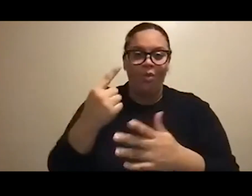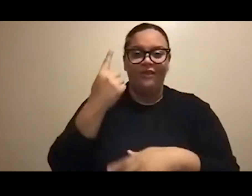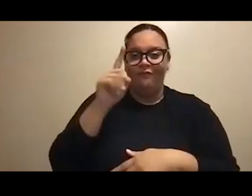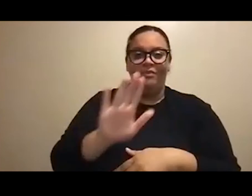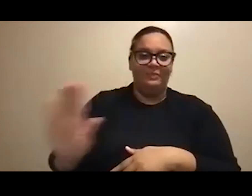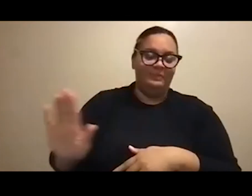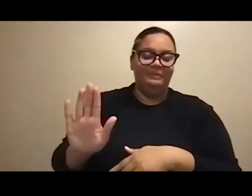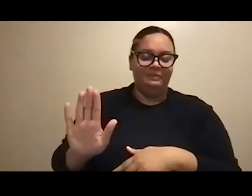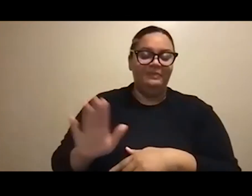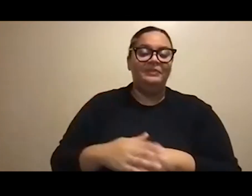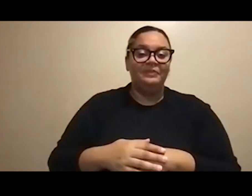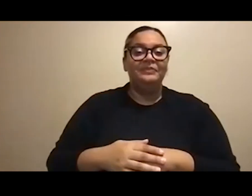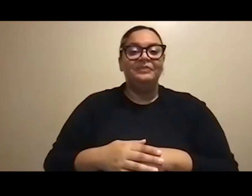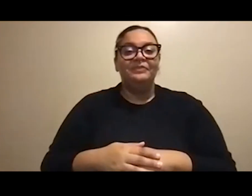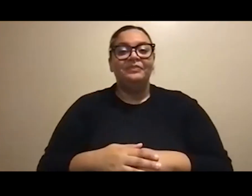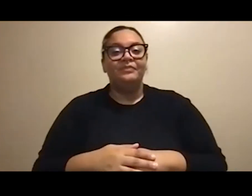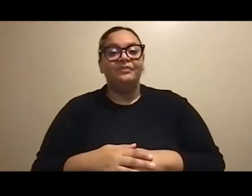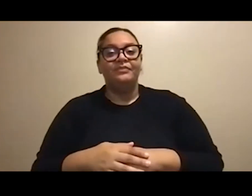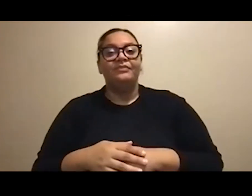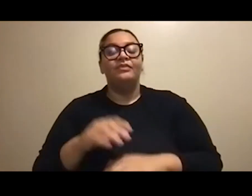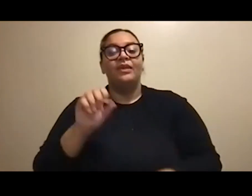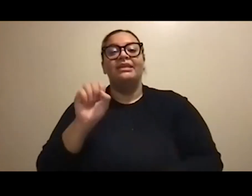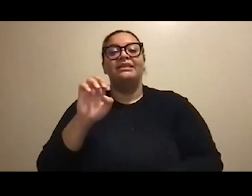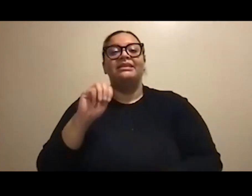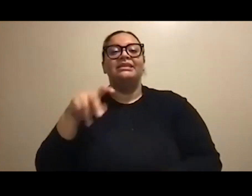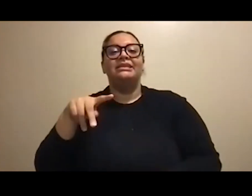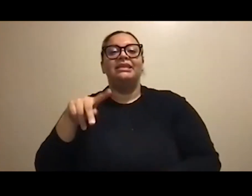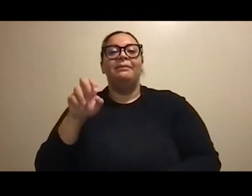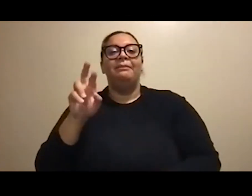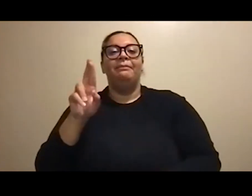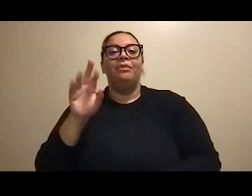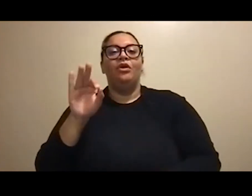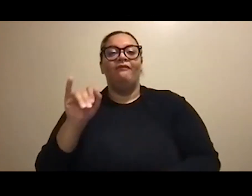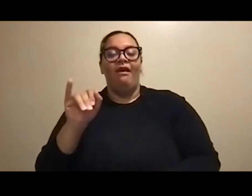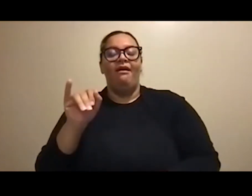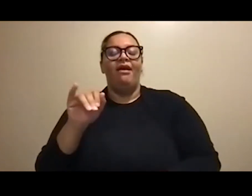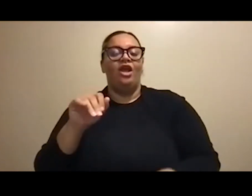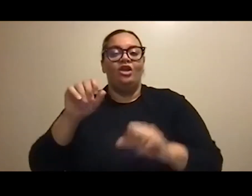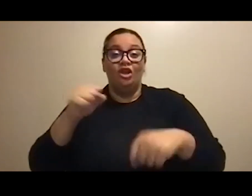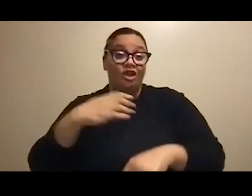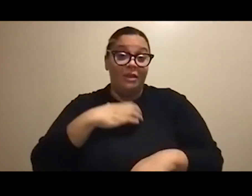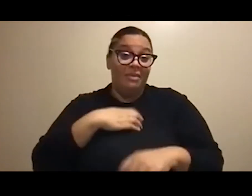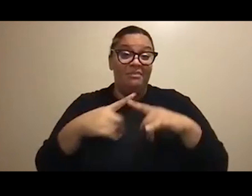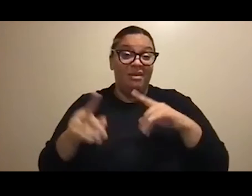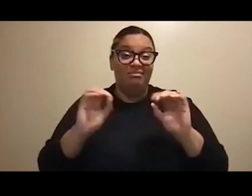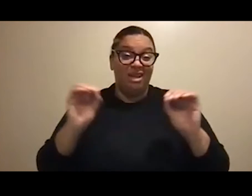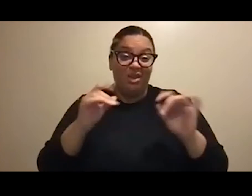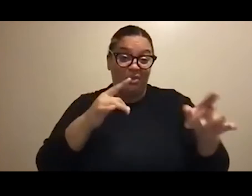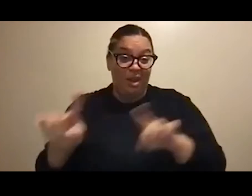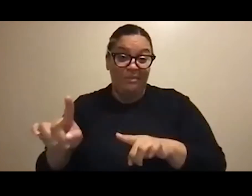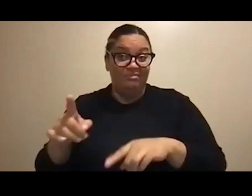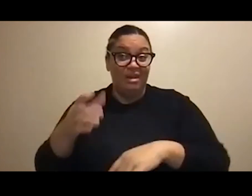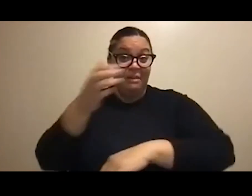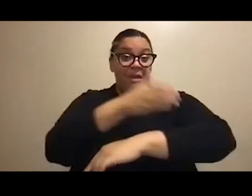Baltimore, that while he sympathized with the plaintiff, he was powerless to provide any remedy,